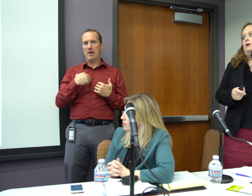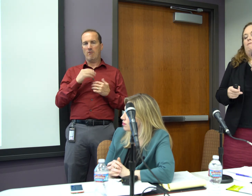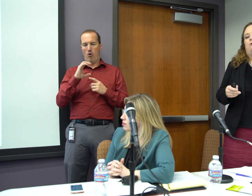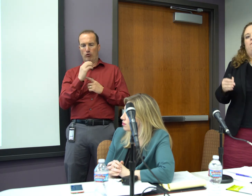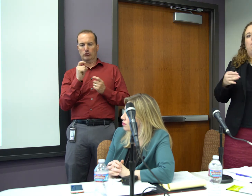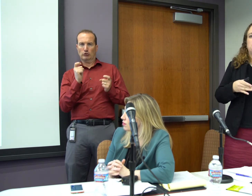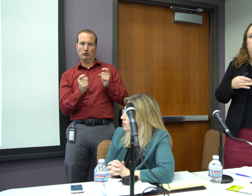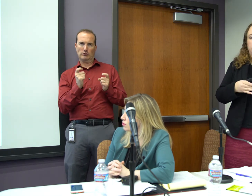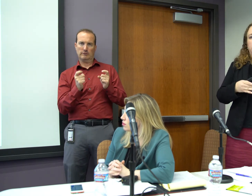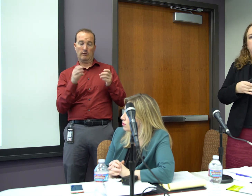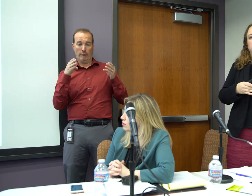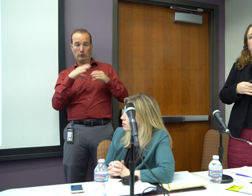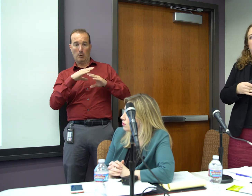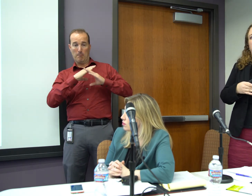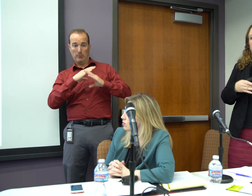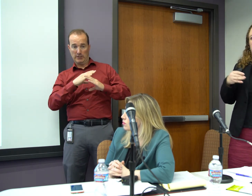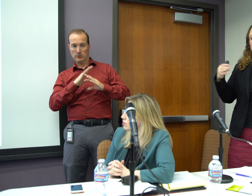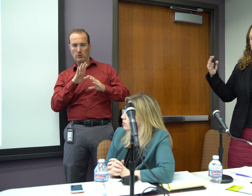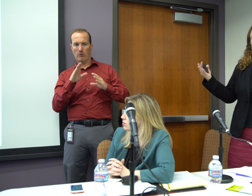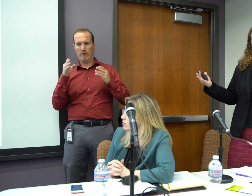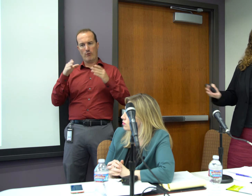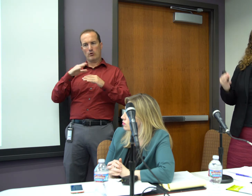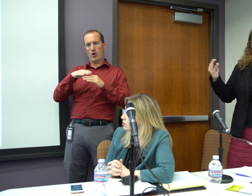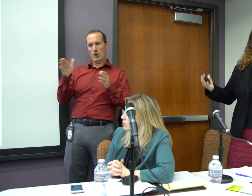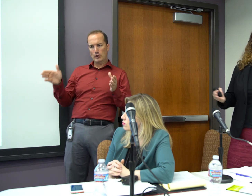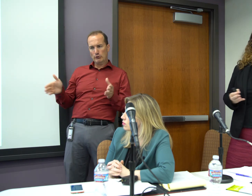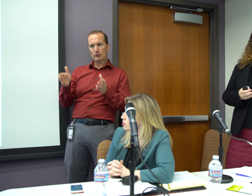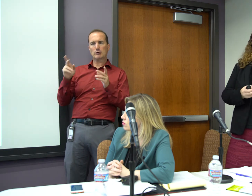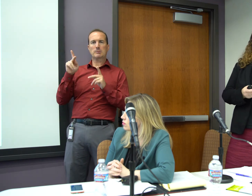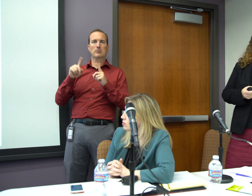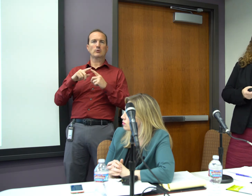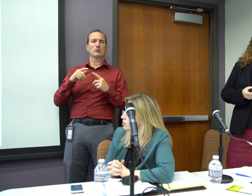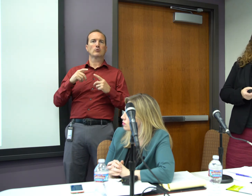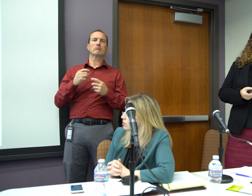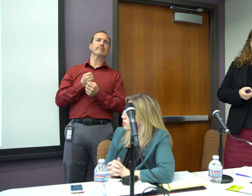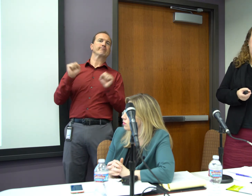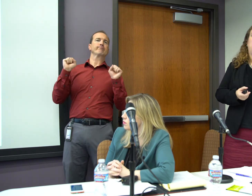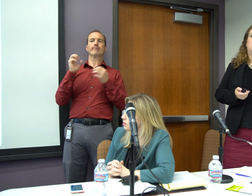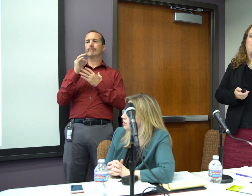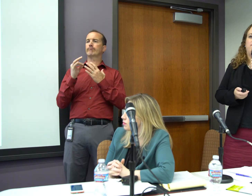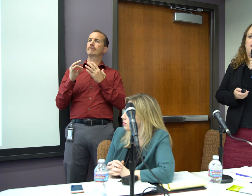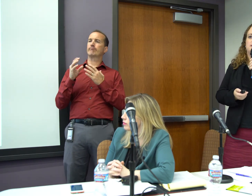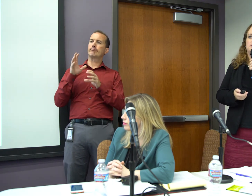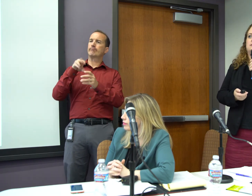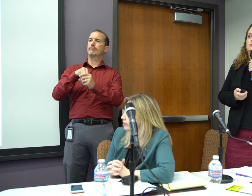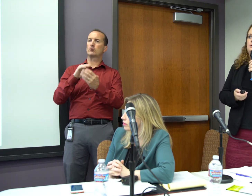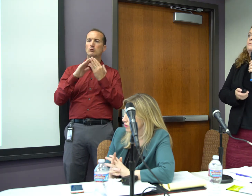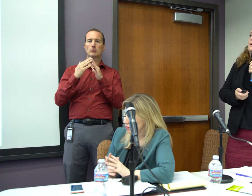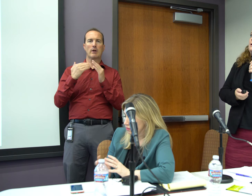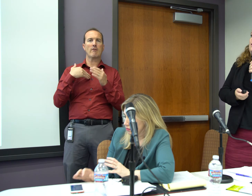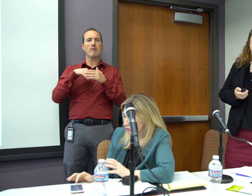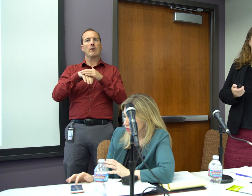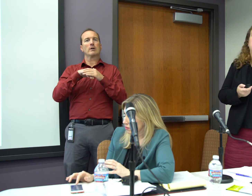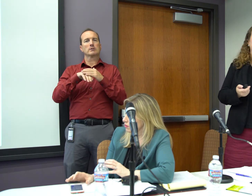bit from a focus on protection to a focus on sort of encouraging people to live in the community and have access